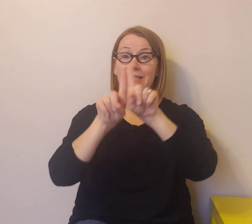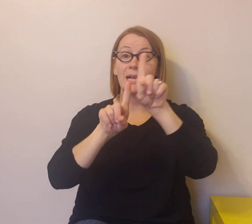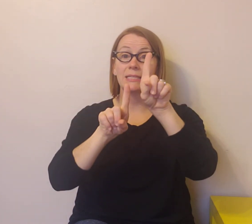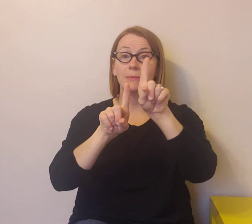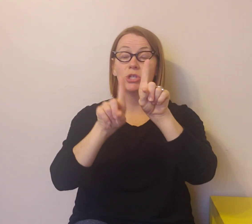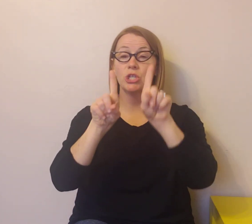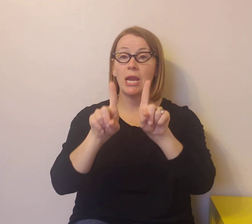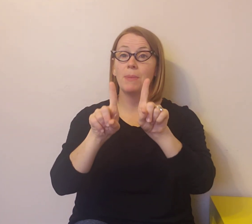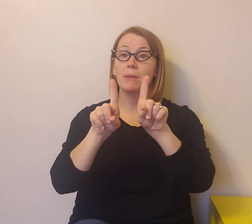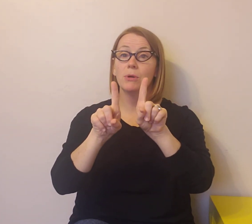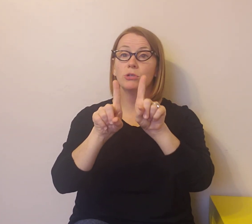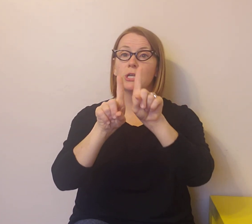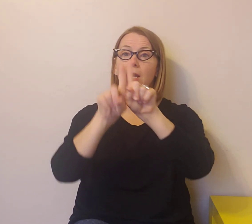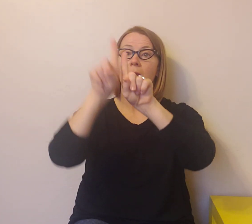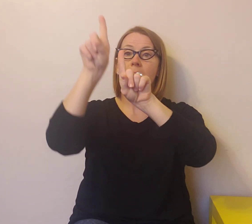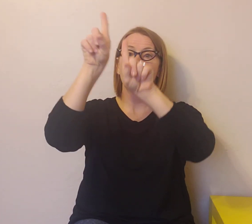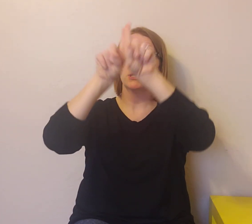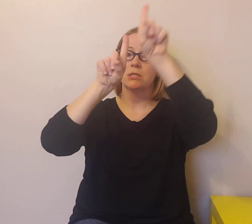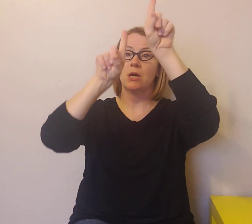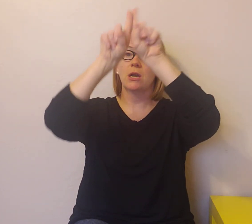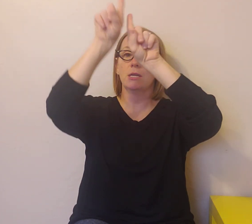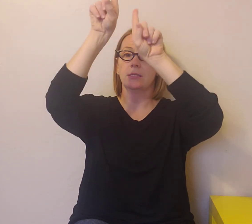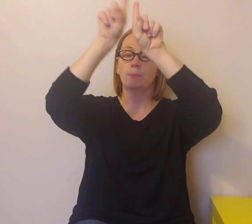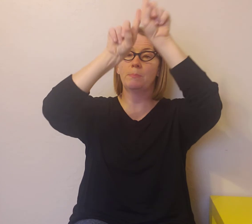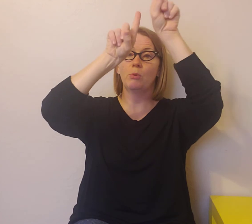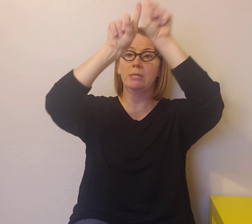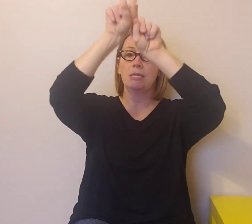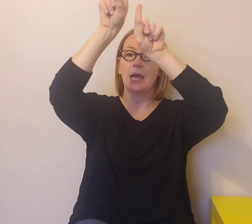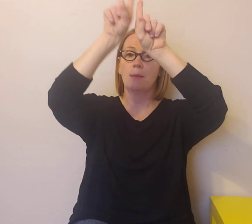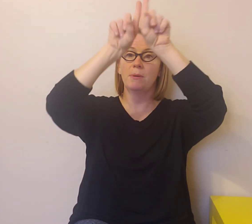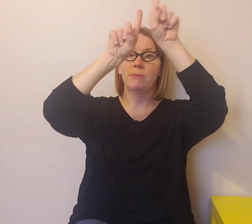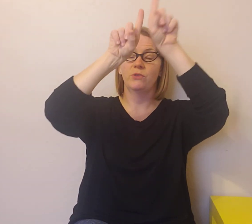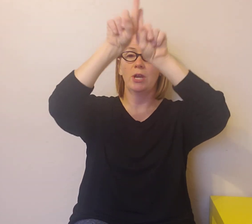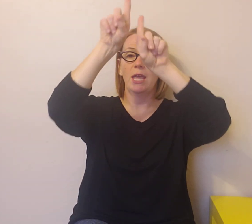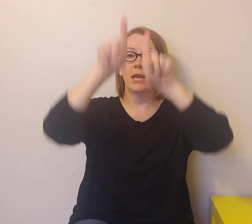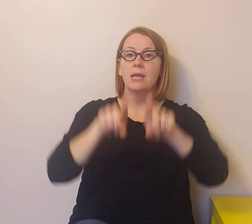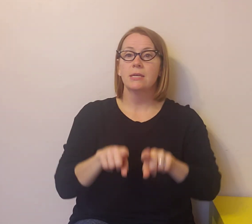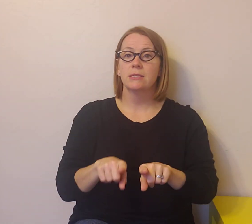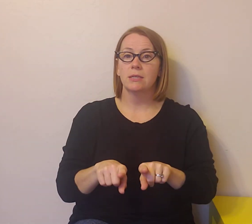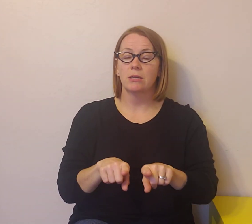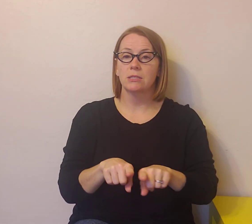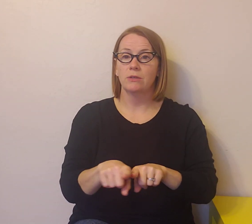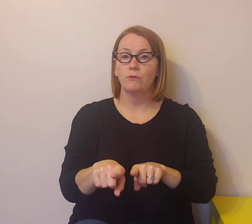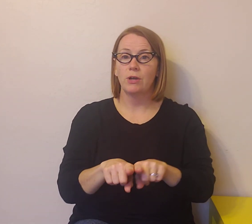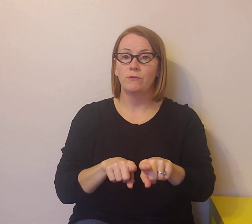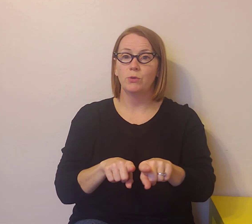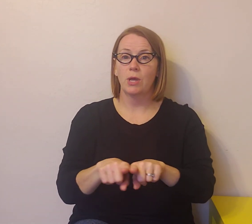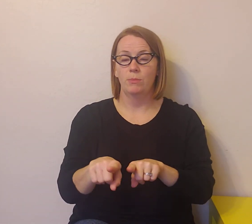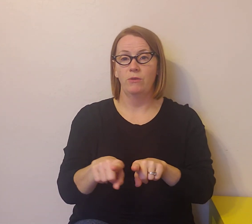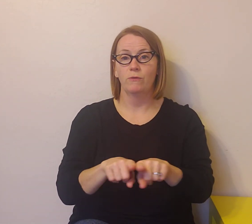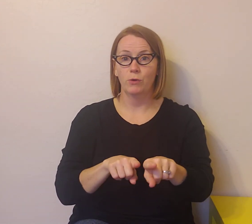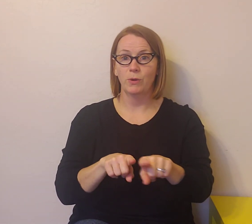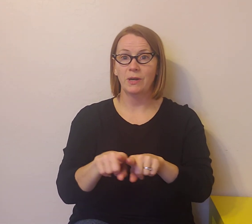exact same shape and motion but star is pointing up above your head socks is in front of you coming forward